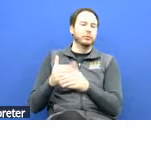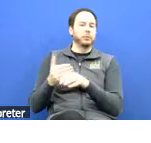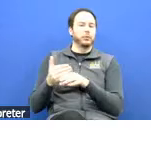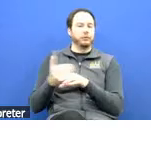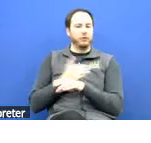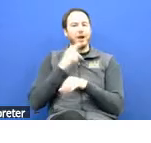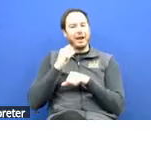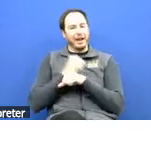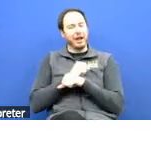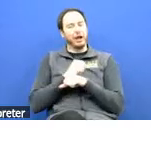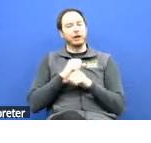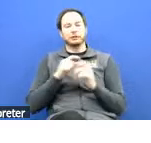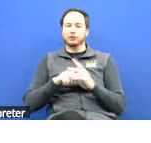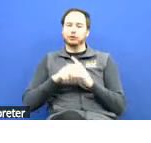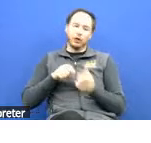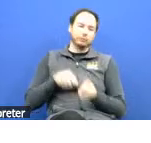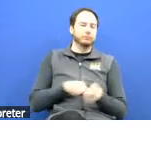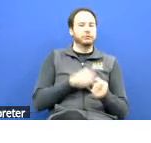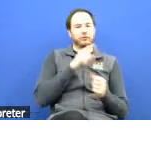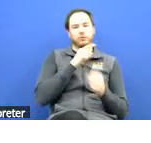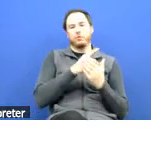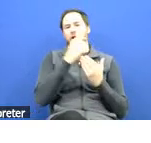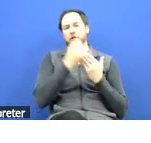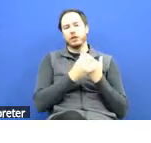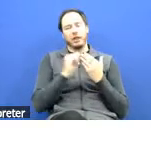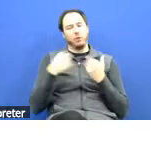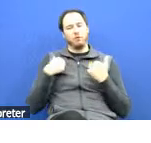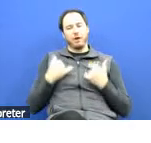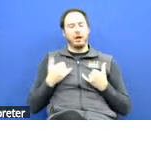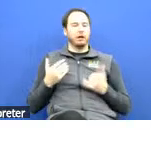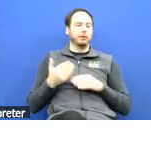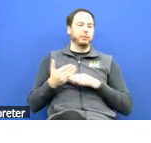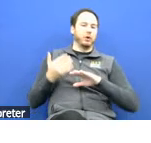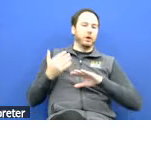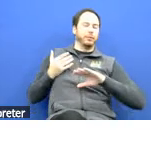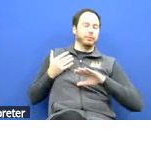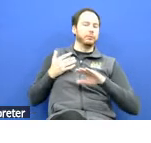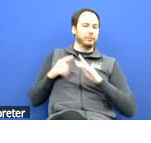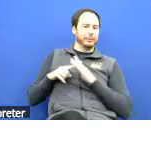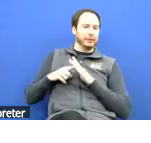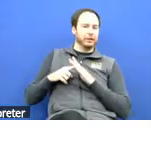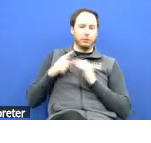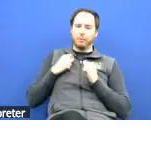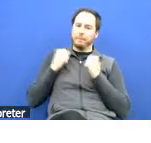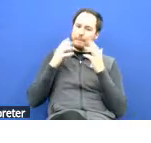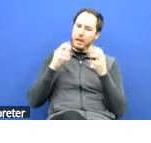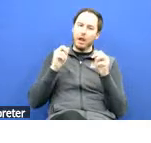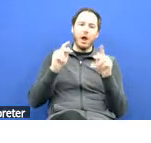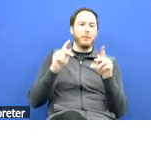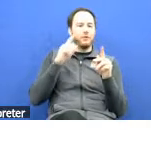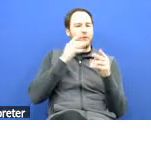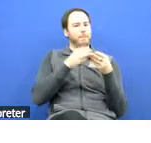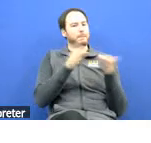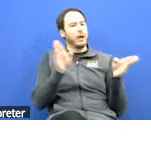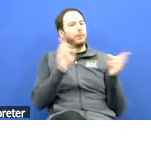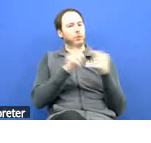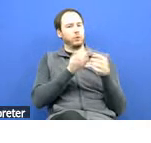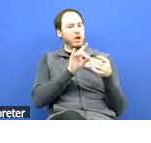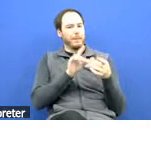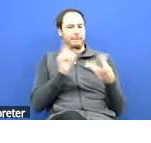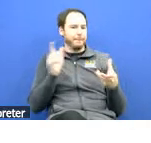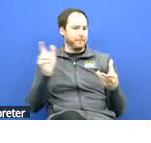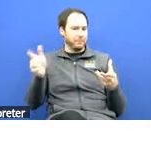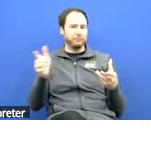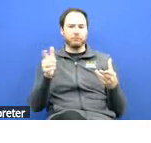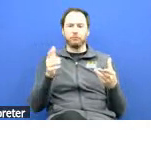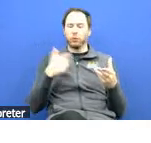project can actually begin construction. And that's where we currently are. There actually will also be many opportunities for the public to comment. There